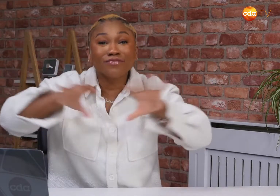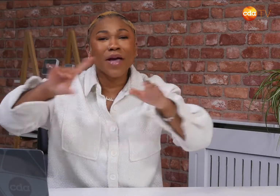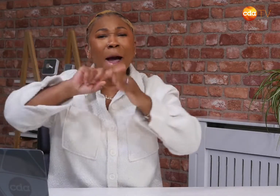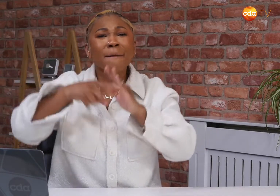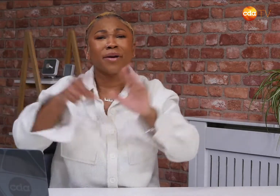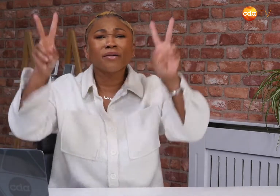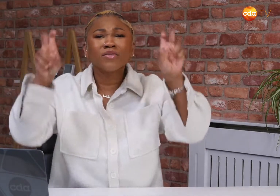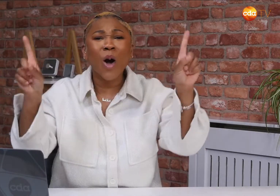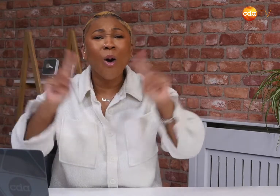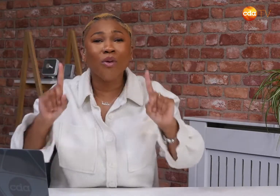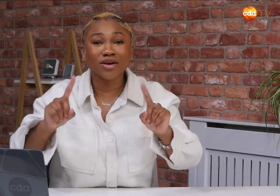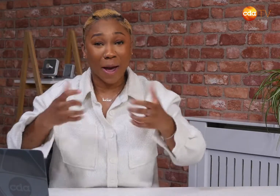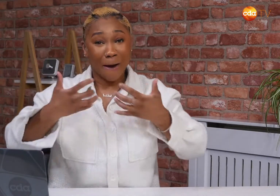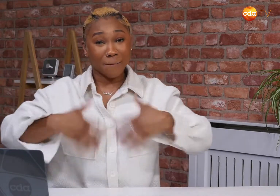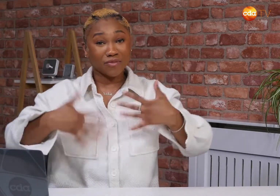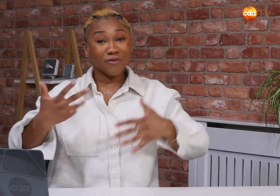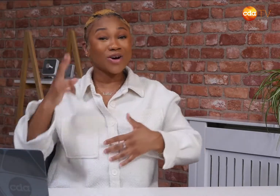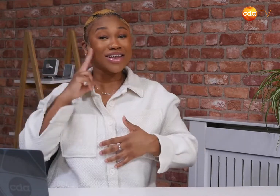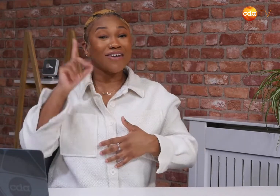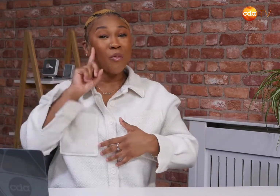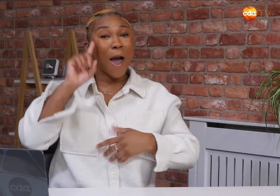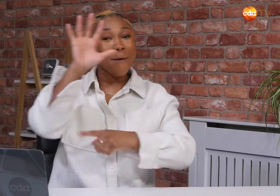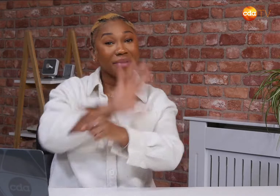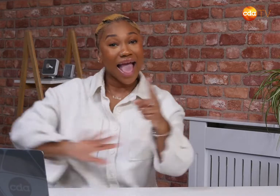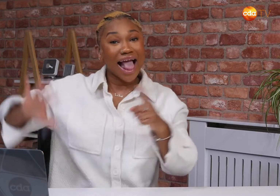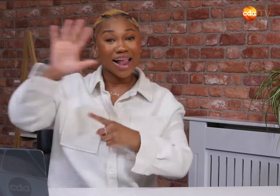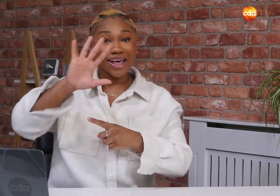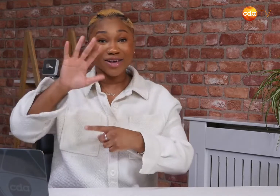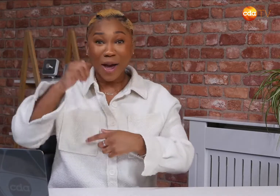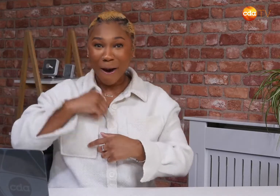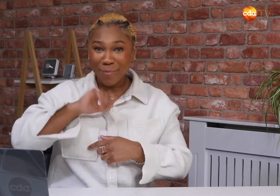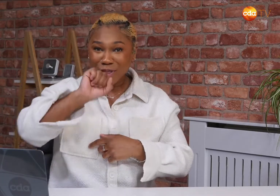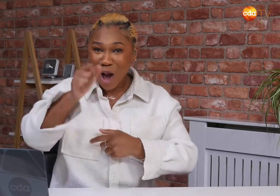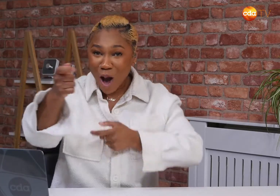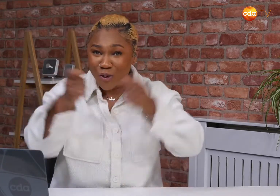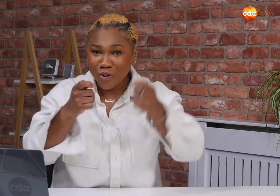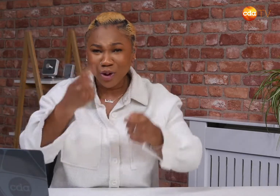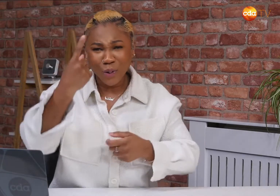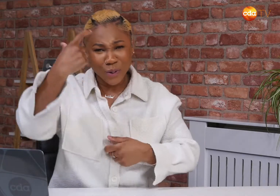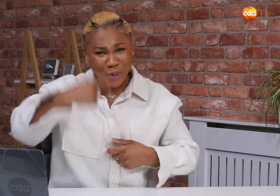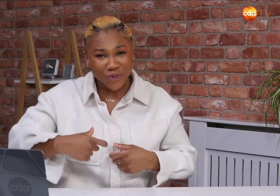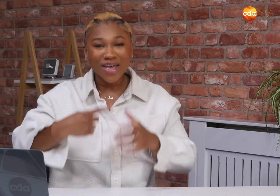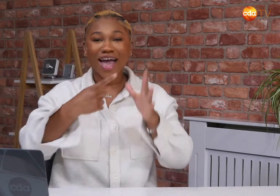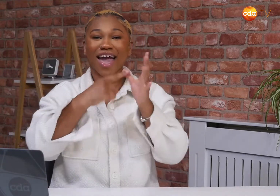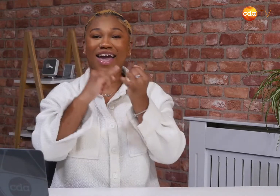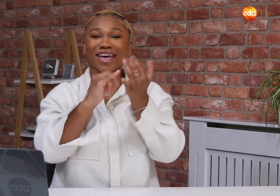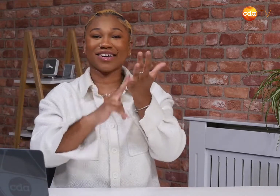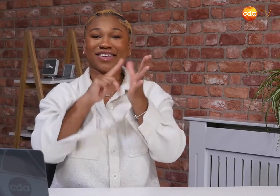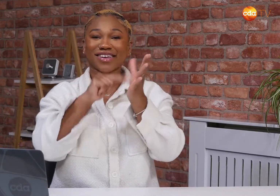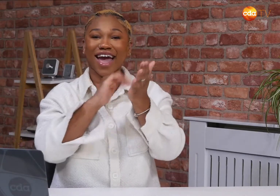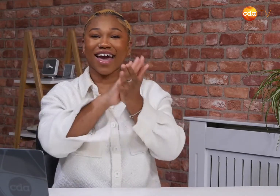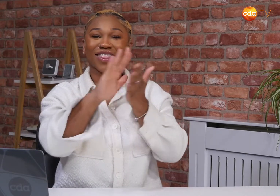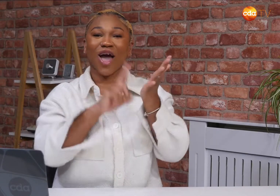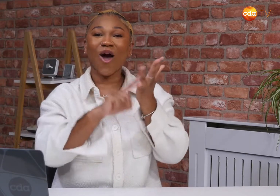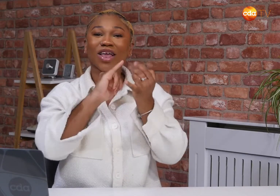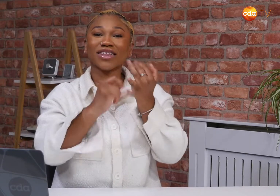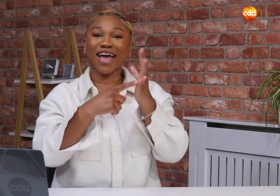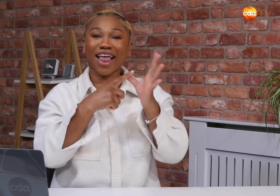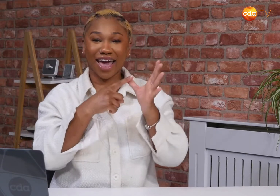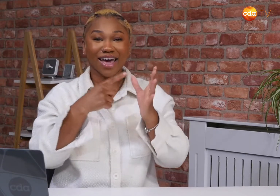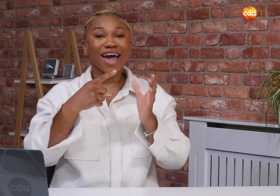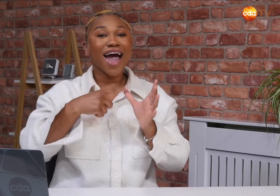Hello, and welcome to our live stream today about miscarriage. I'm your host,